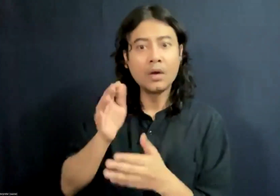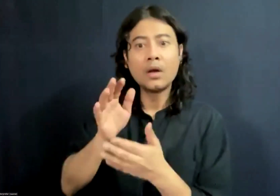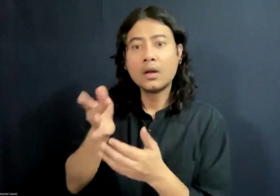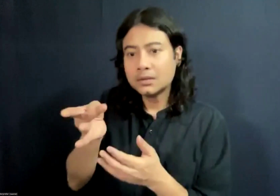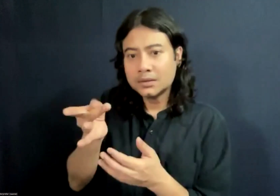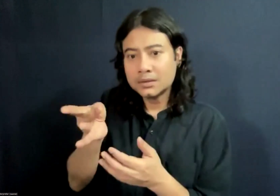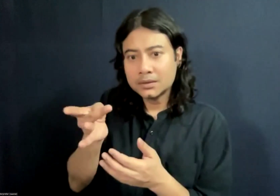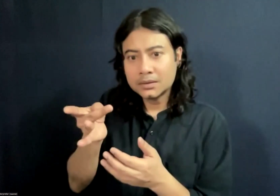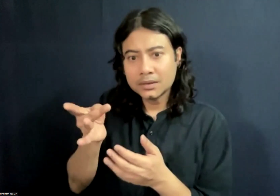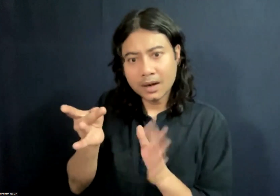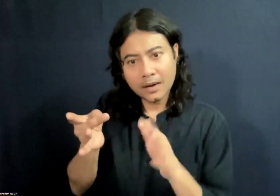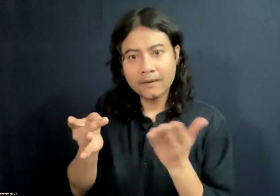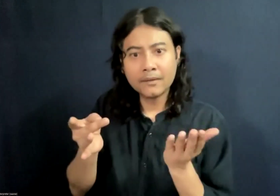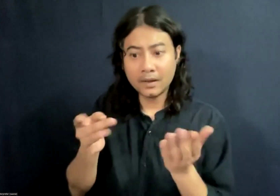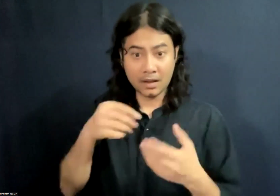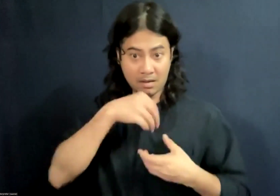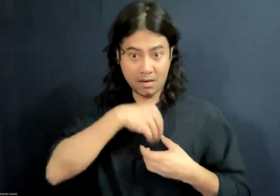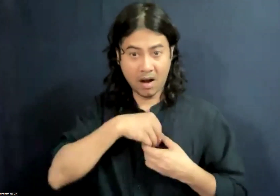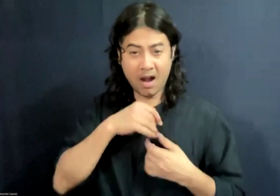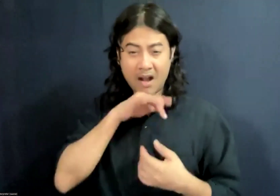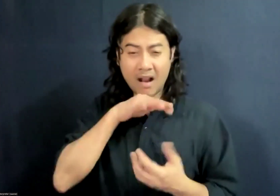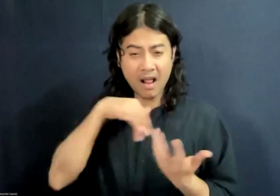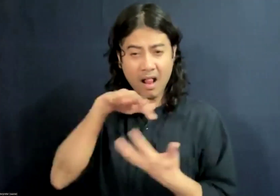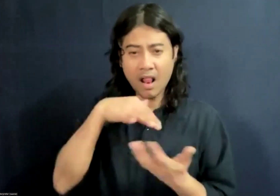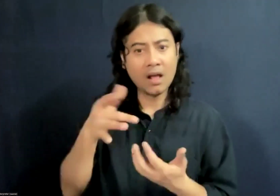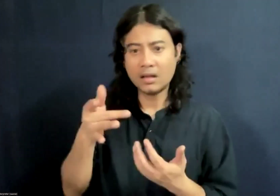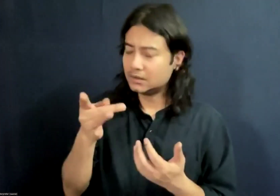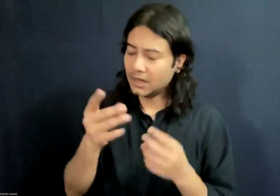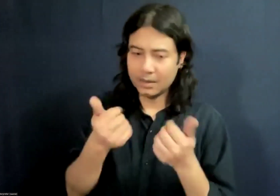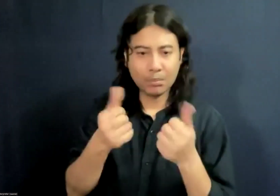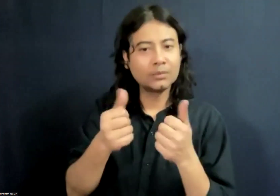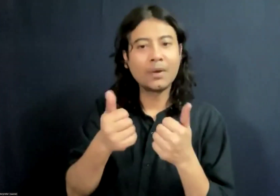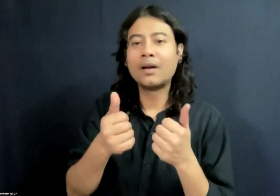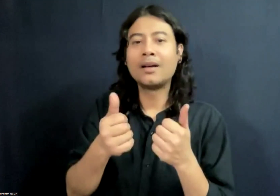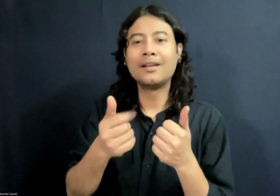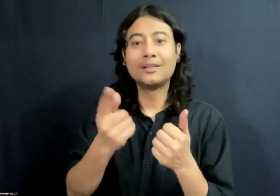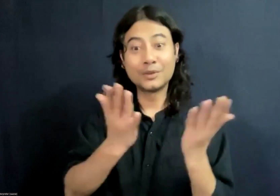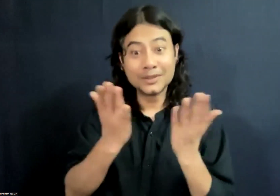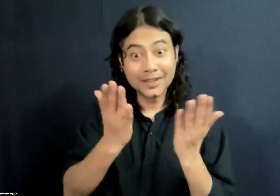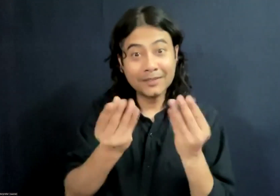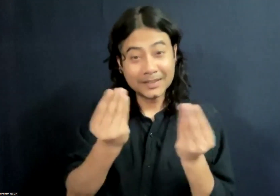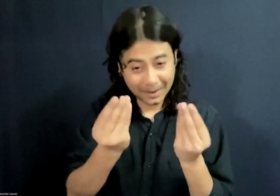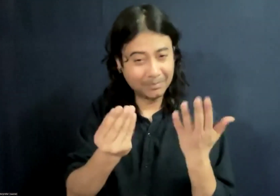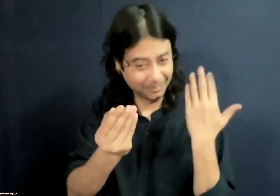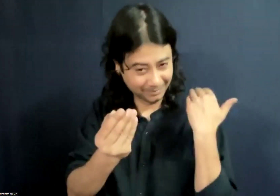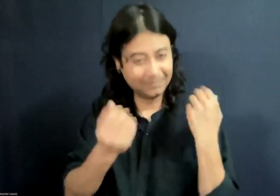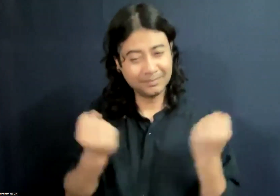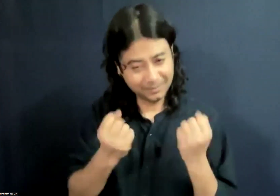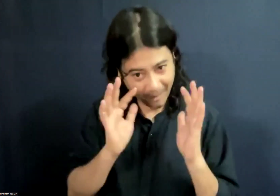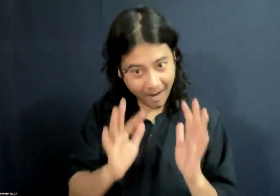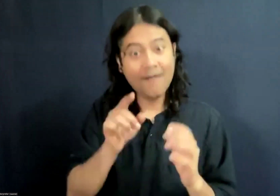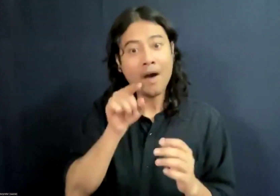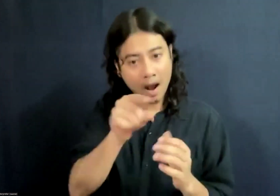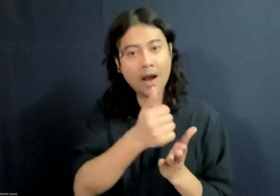in some or the other service. Somebody is cooking bhoga at home and offering to Krishna. Somebody is painting.